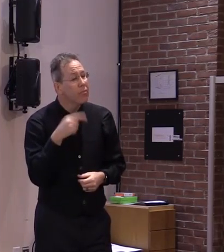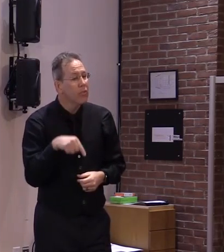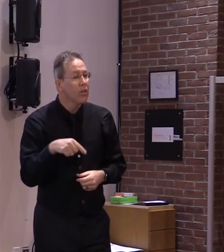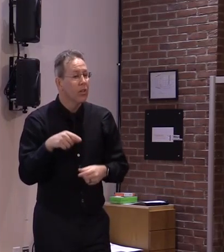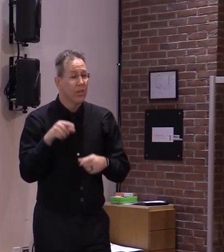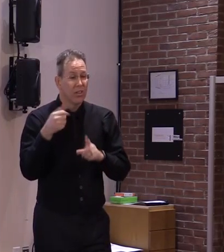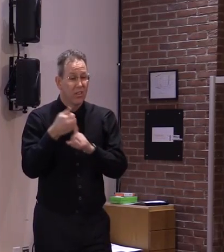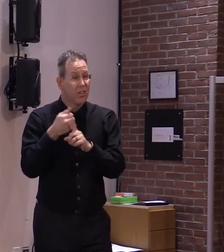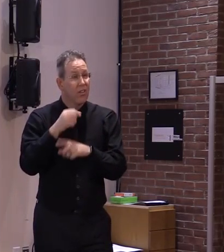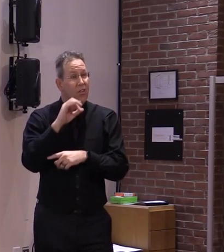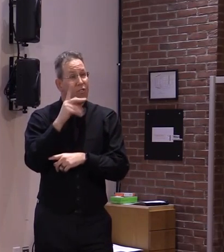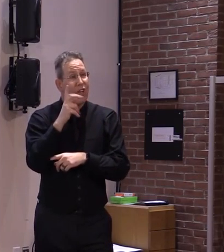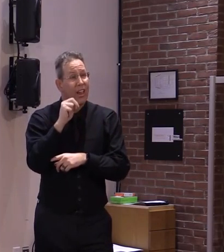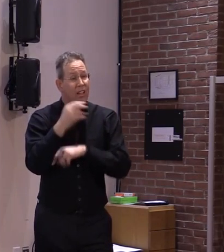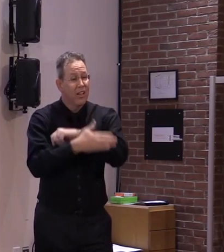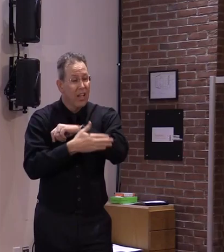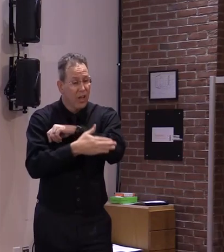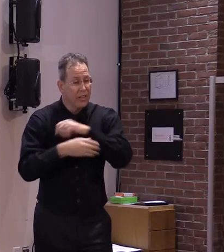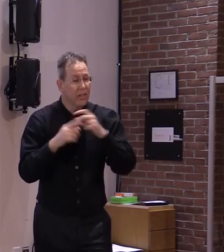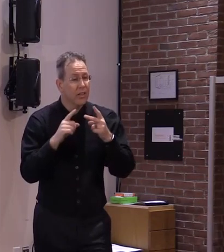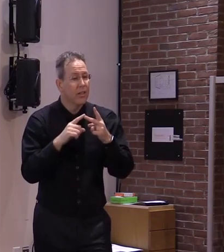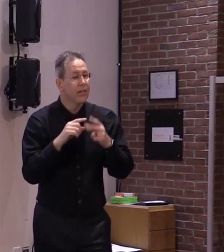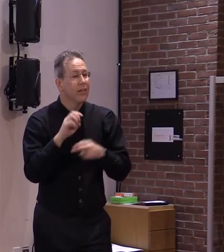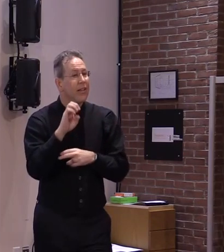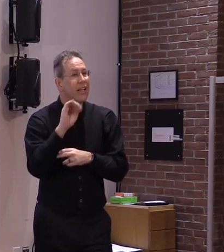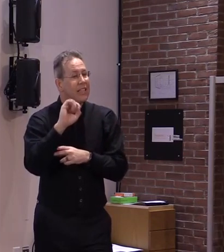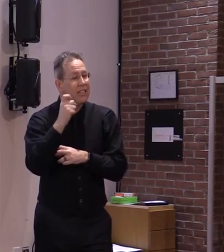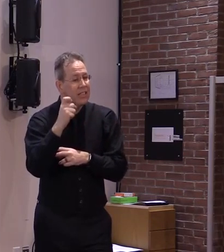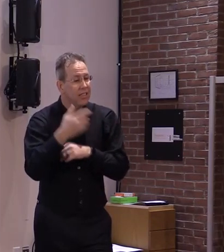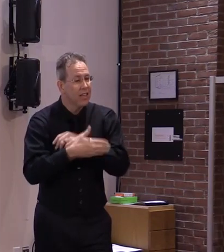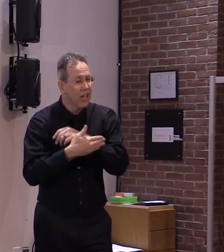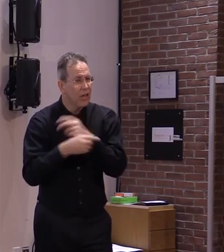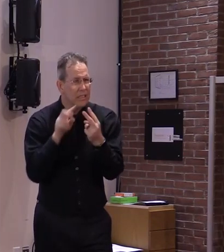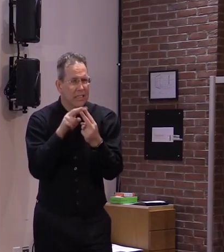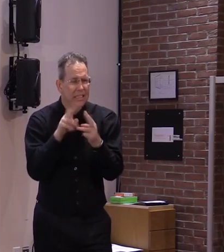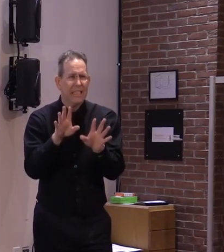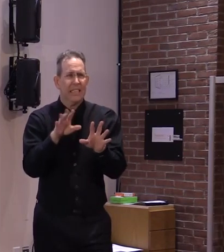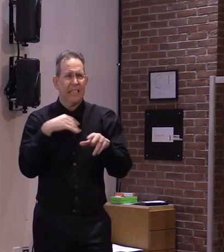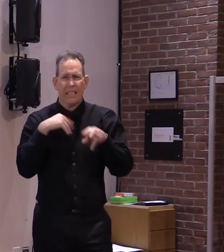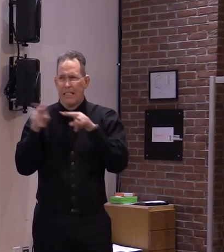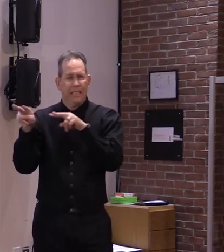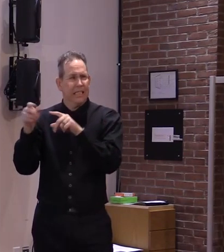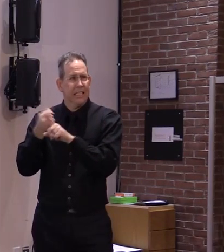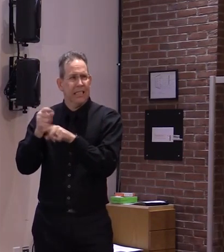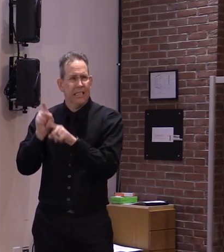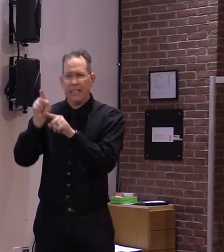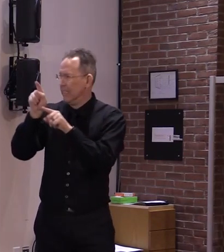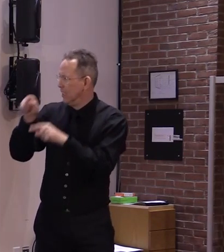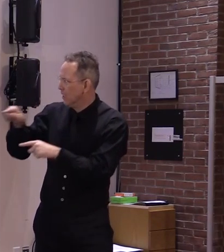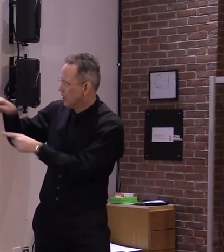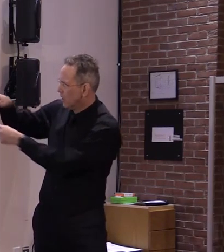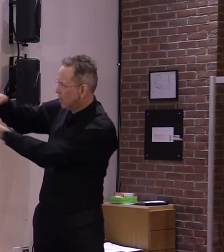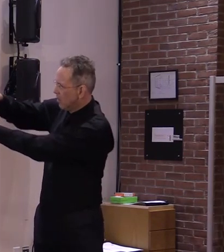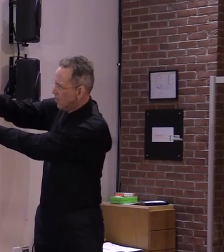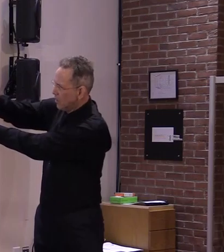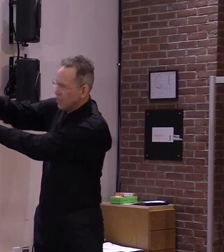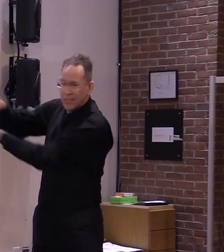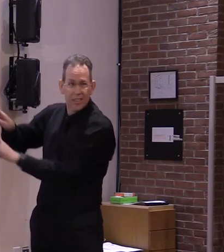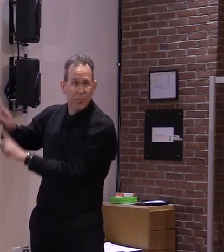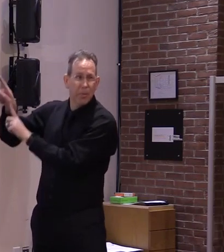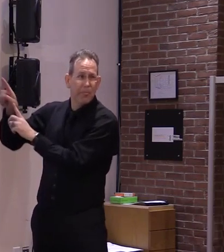having a disproportionately high number of cases. Again, everyone in Vermont should be vigilant and take the public health